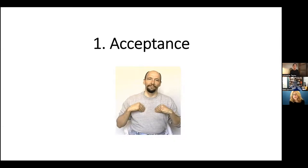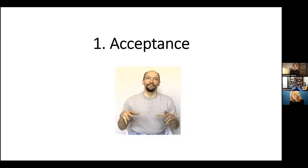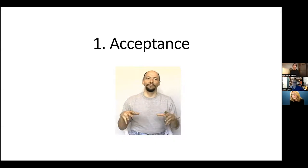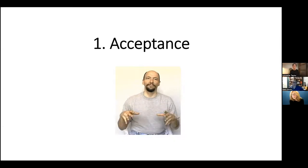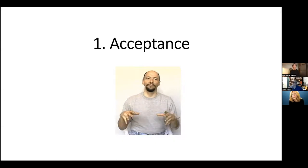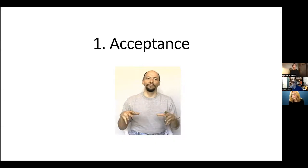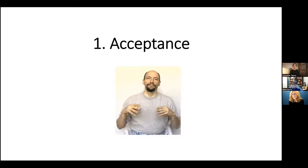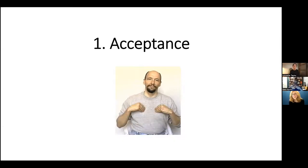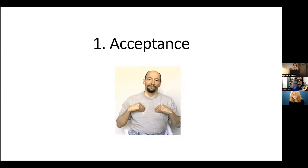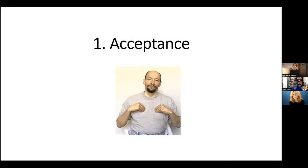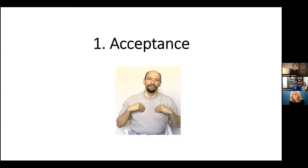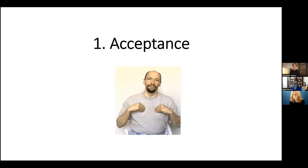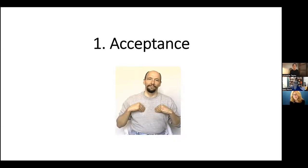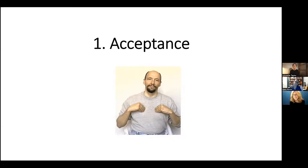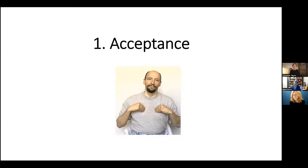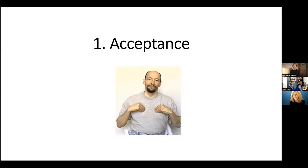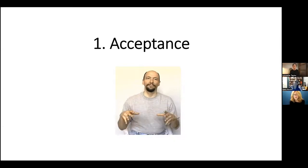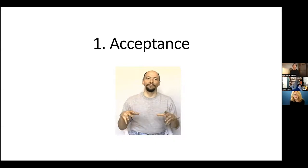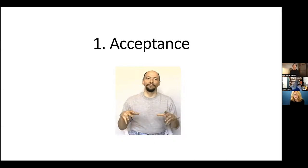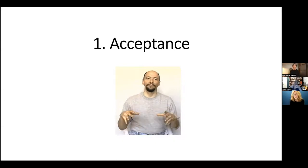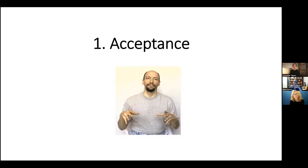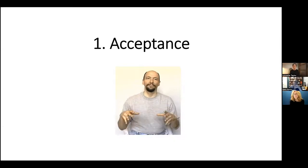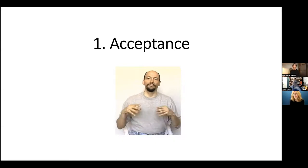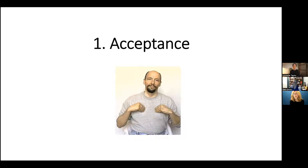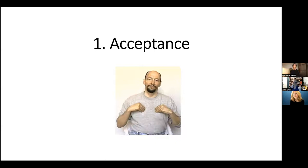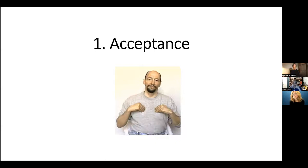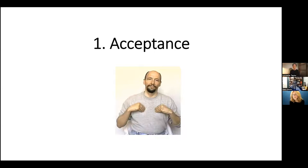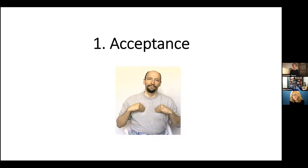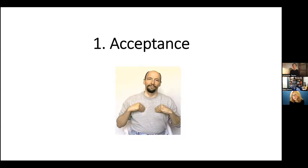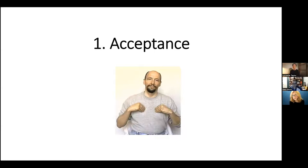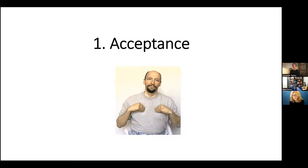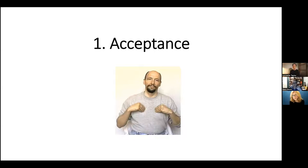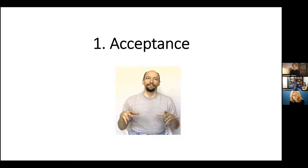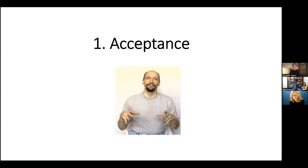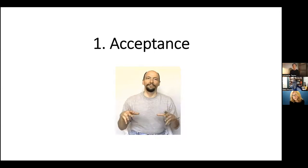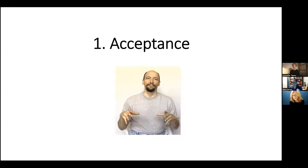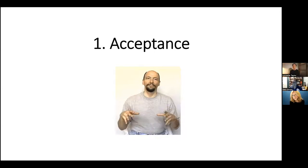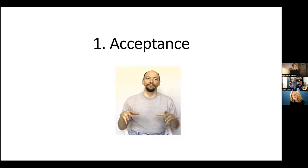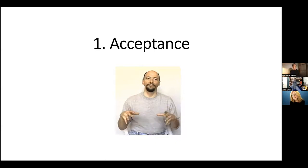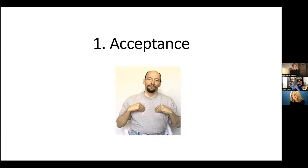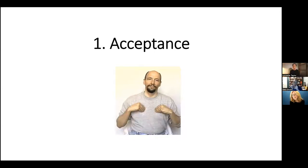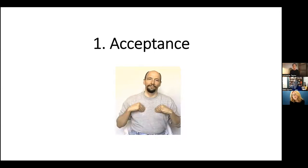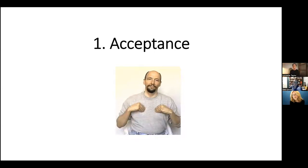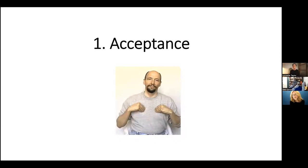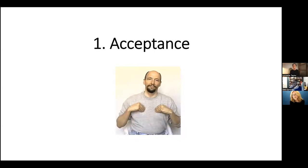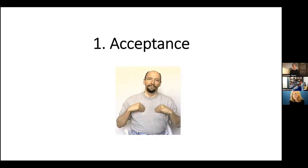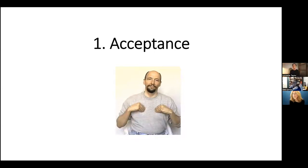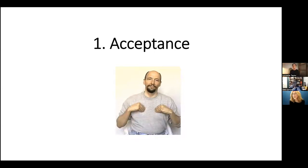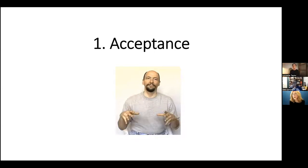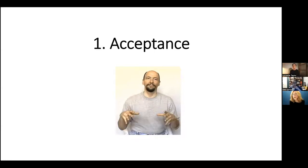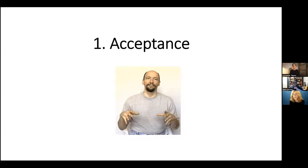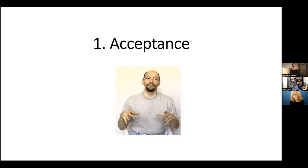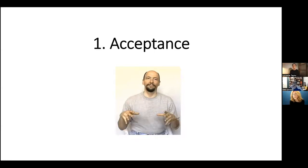To think about deafness as part of diversity instead of something that needs to